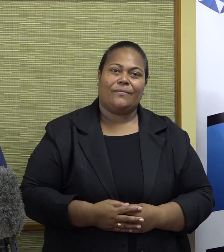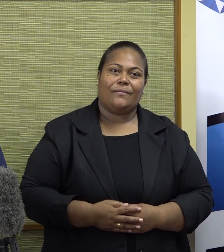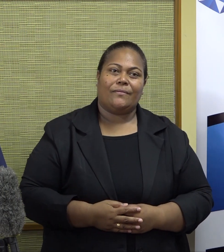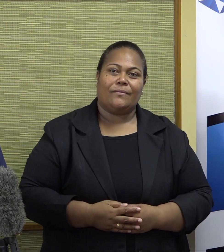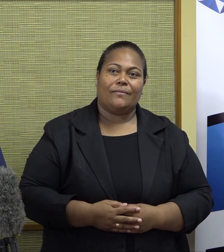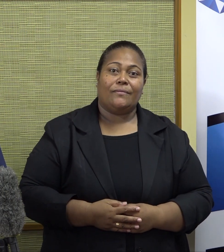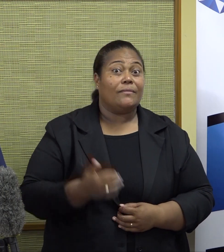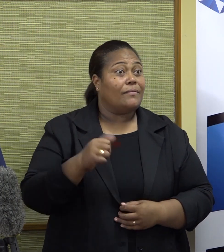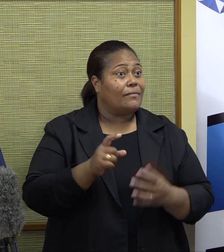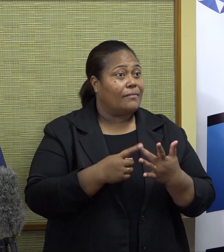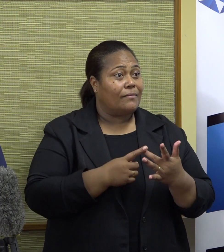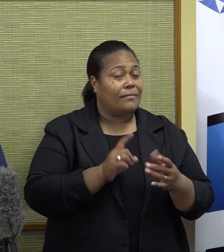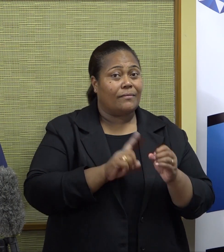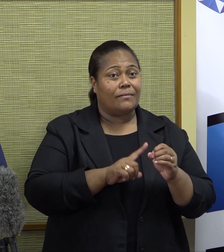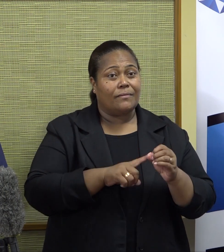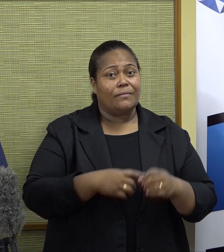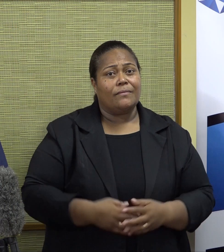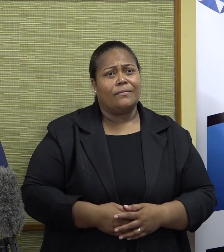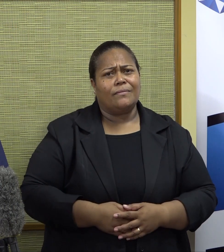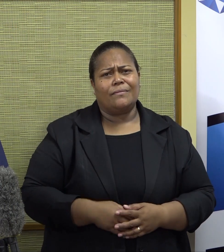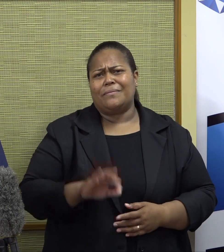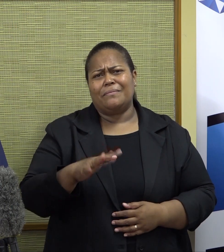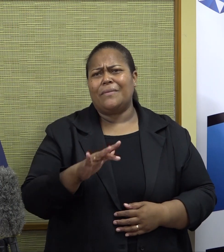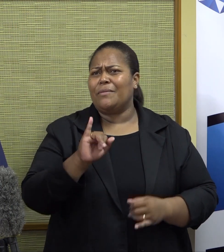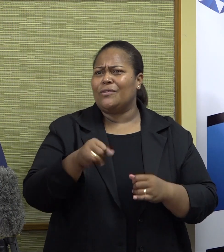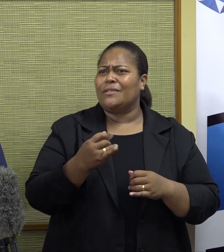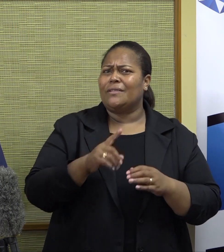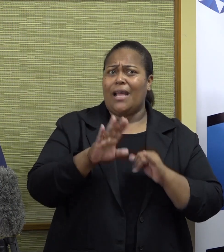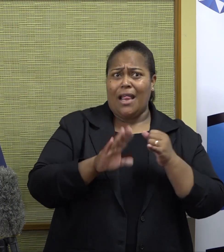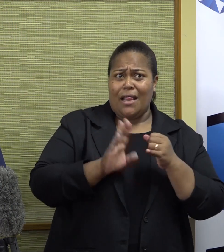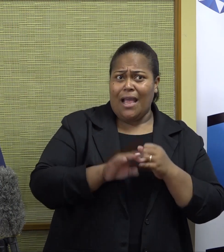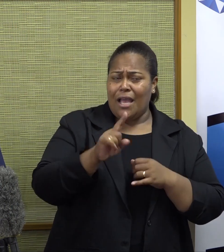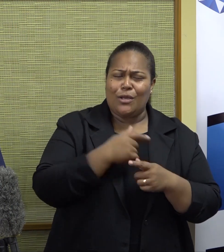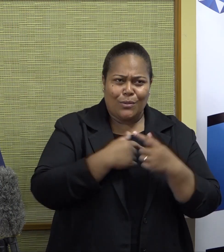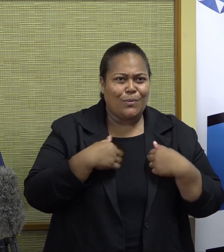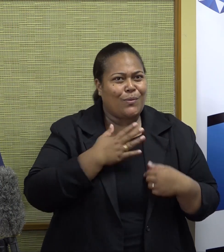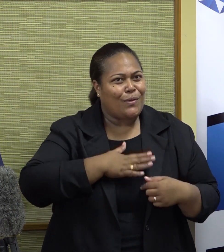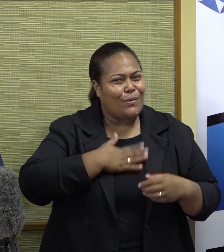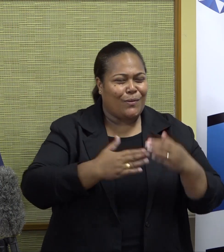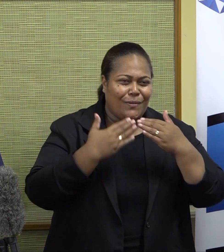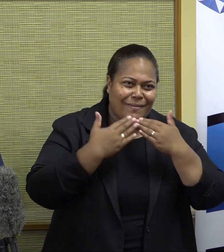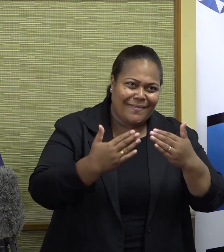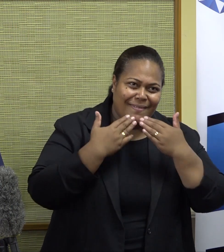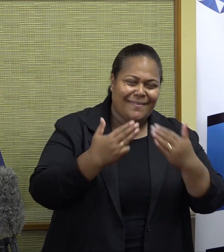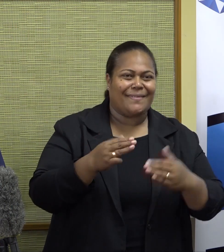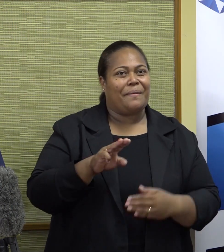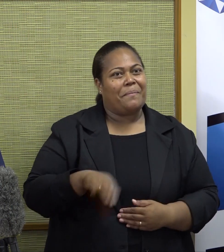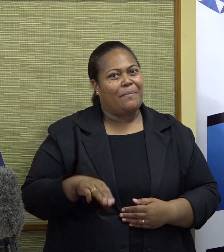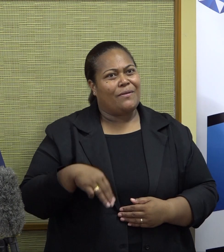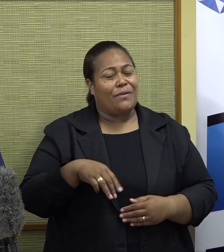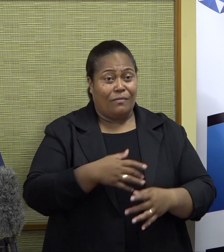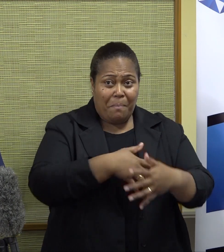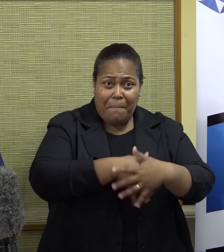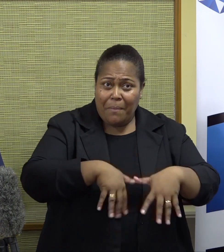Any questions? Maybe just the last one from us. We'd like to thank the members of the public as well for